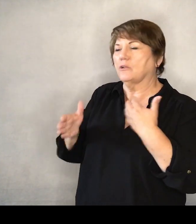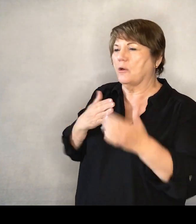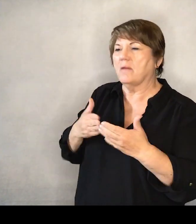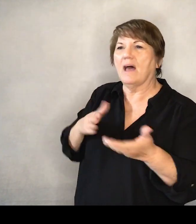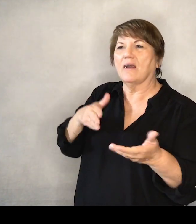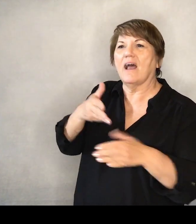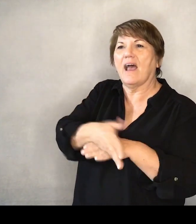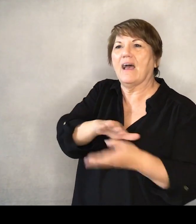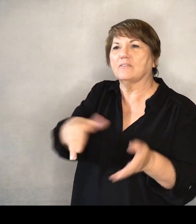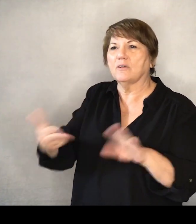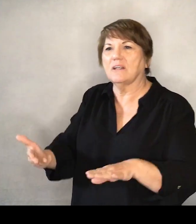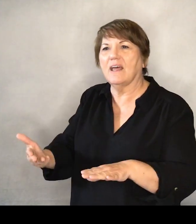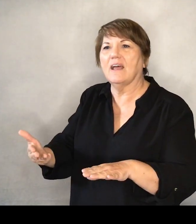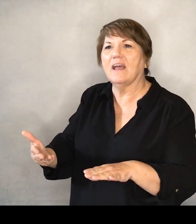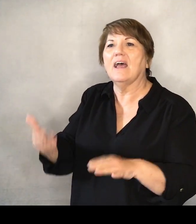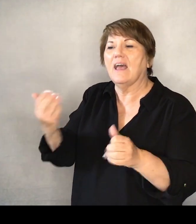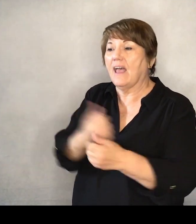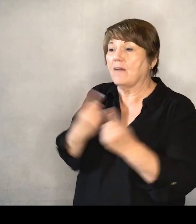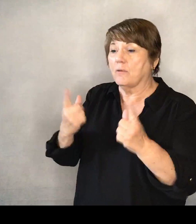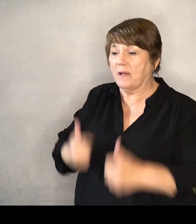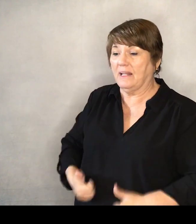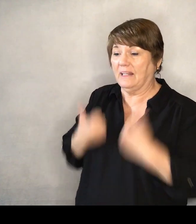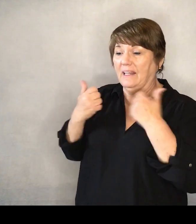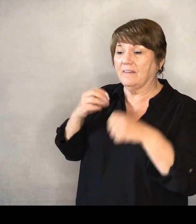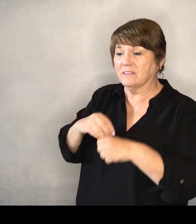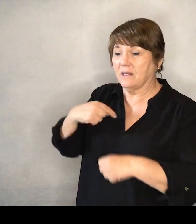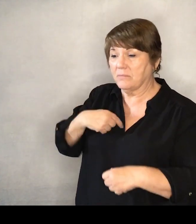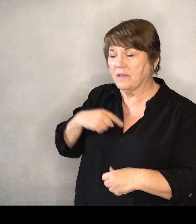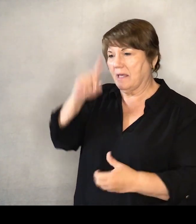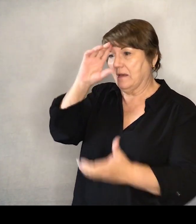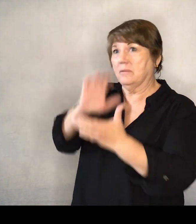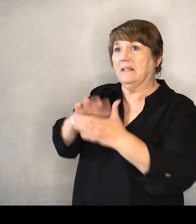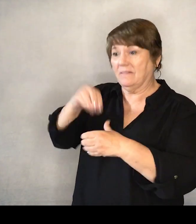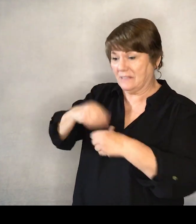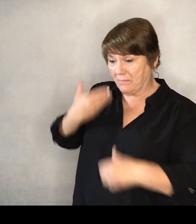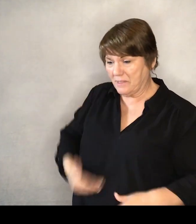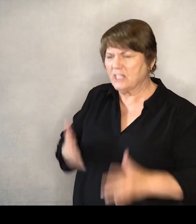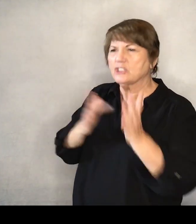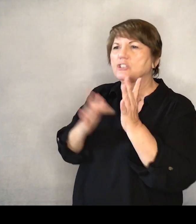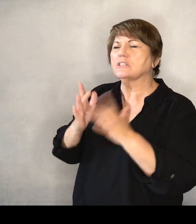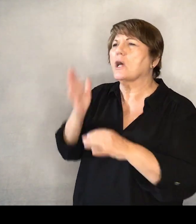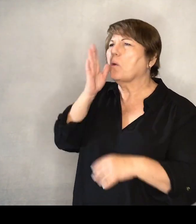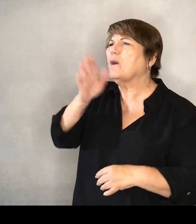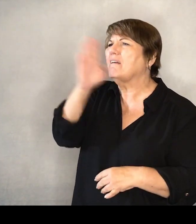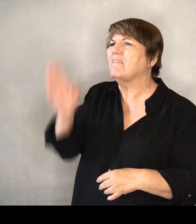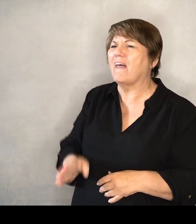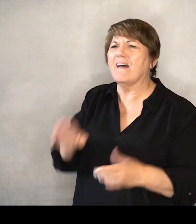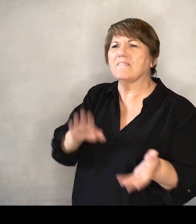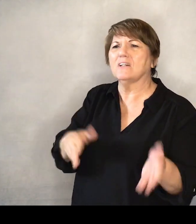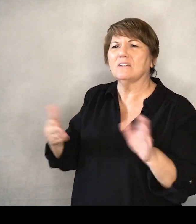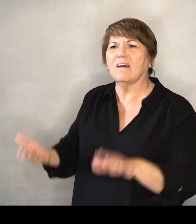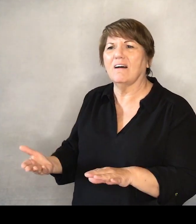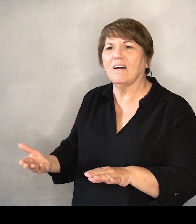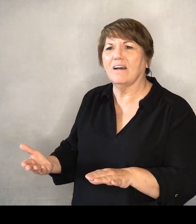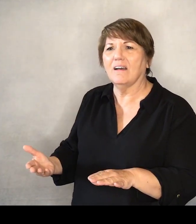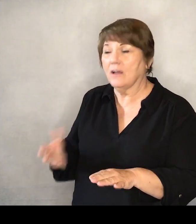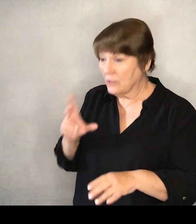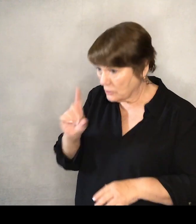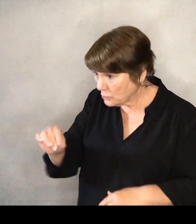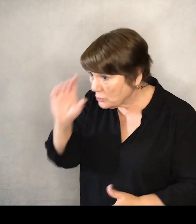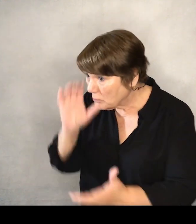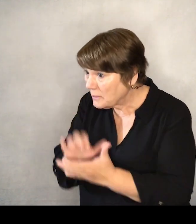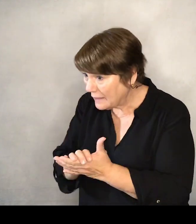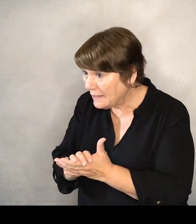dying. Everyone who lives in me and believes in me will never die. Do you believe